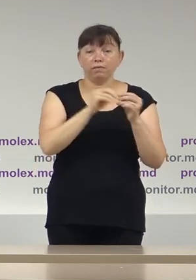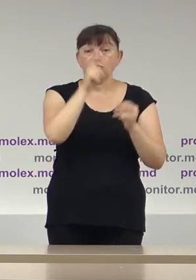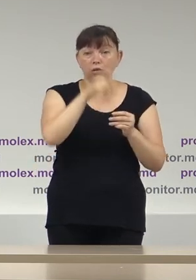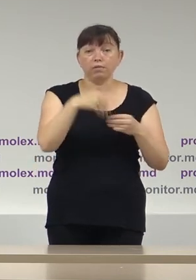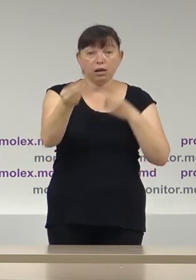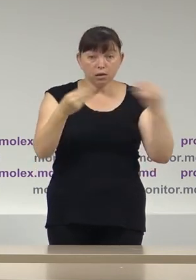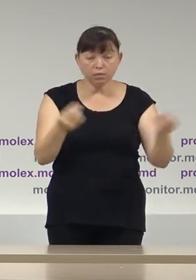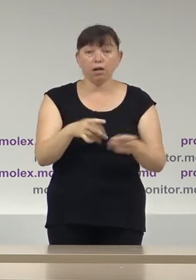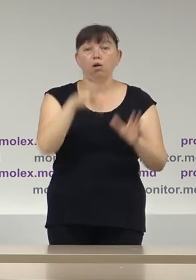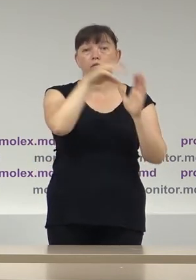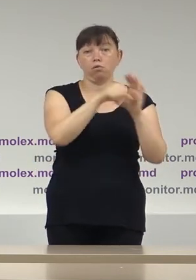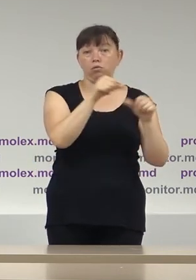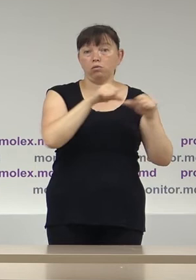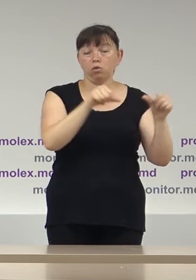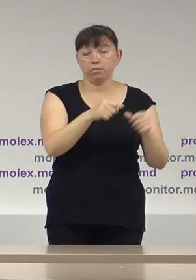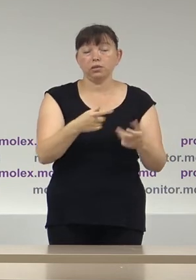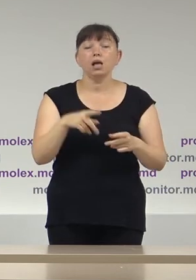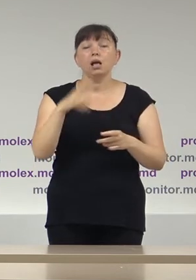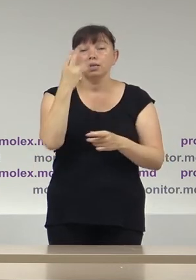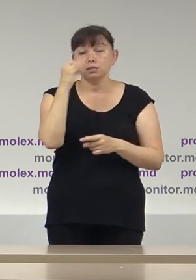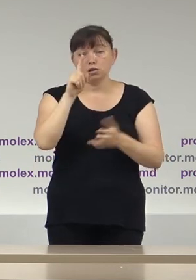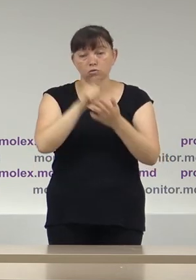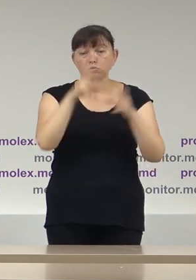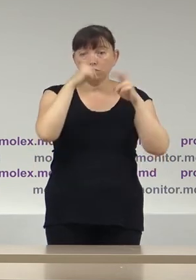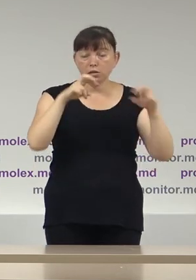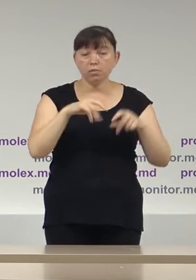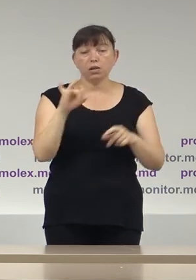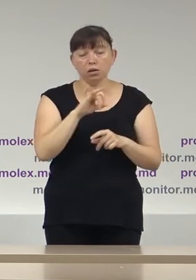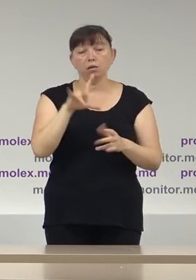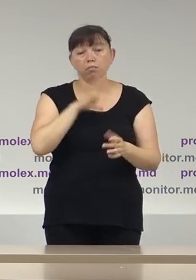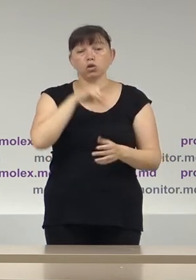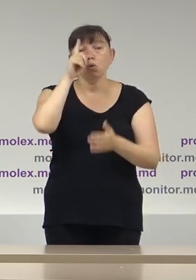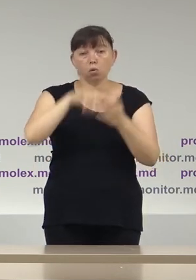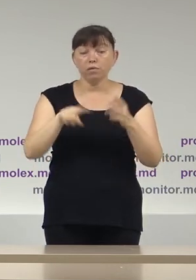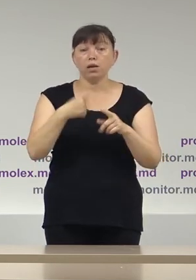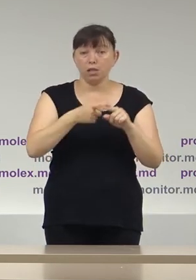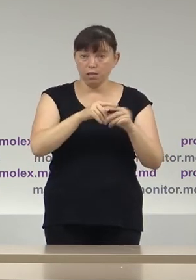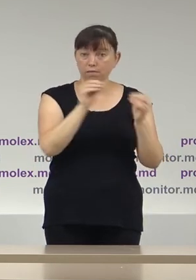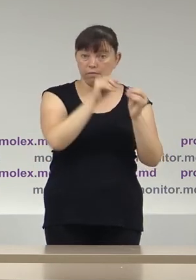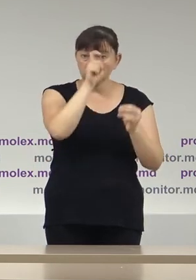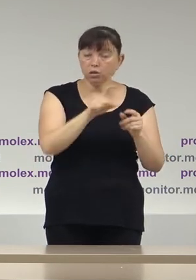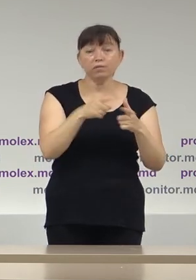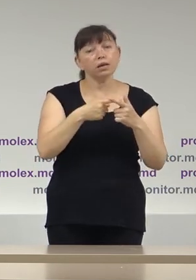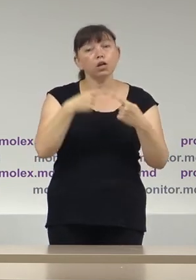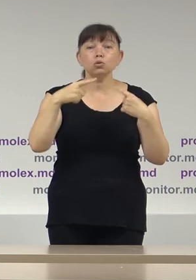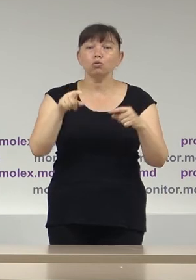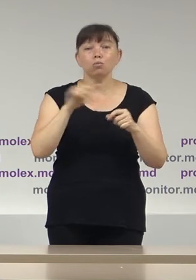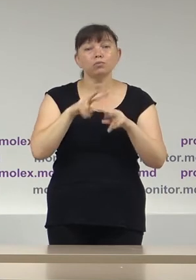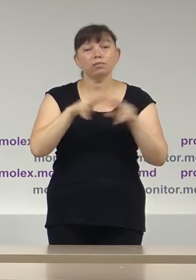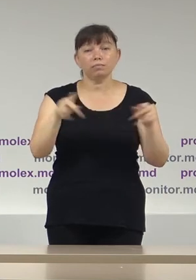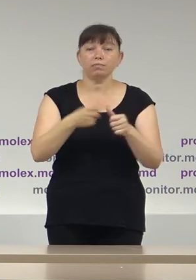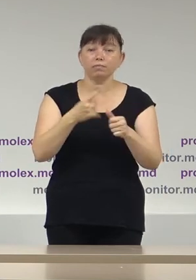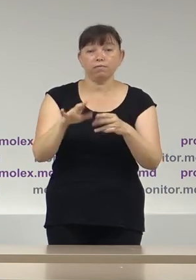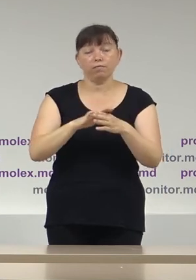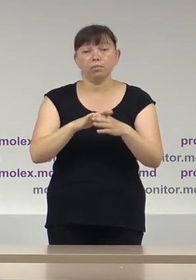region, Mytishchi town. In this context, we'd like to underline that it would be good for CEC to investigate into this case to make sure